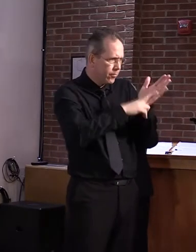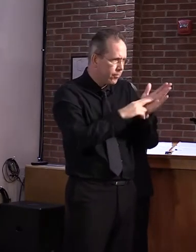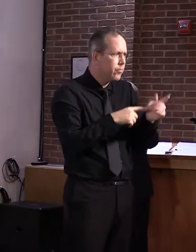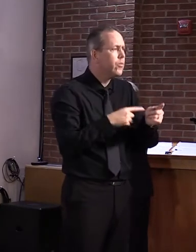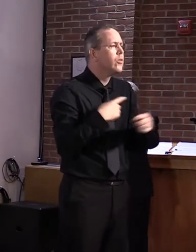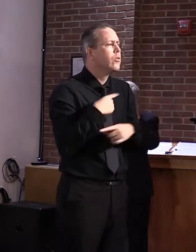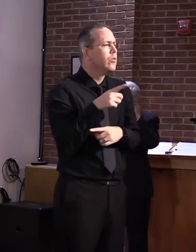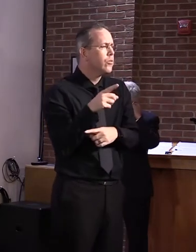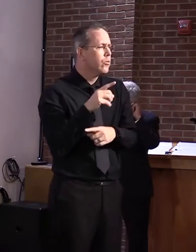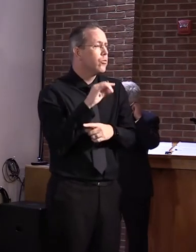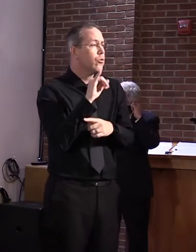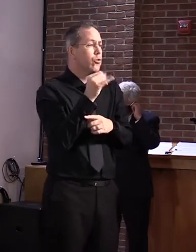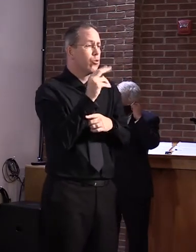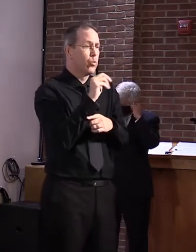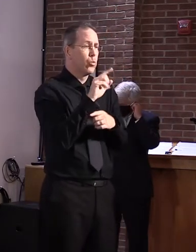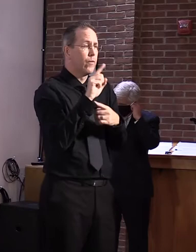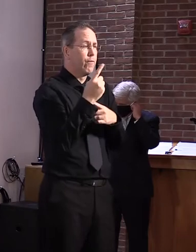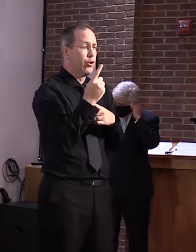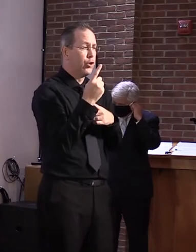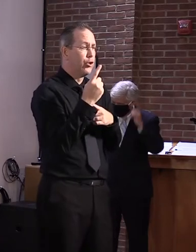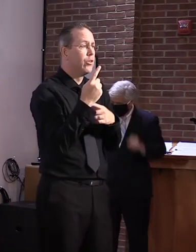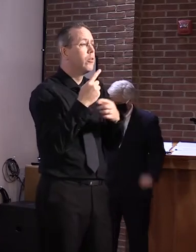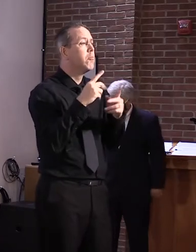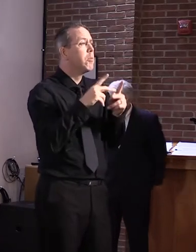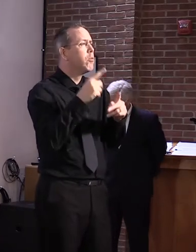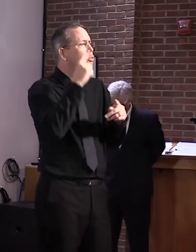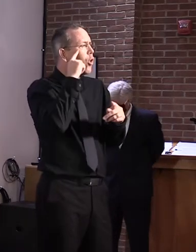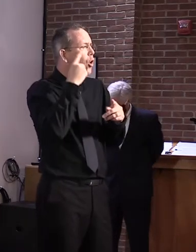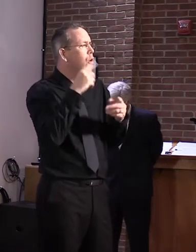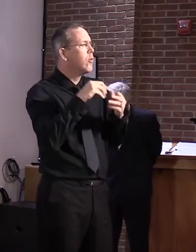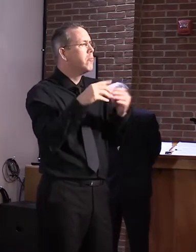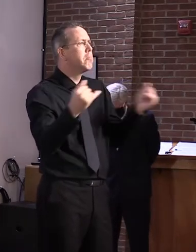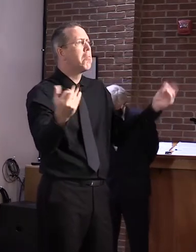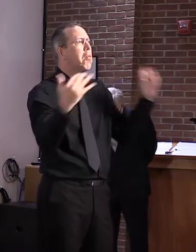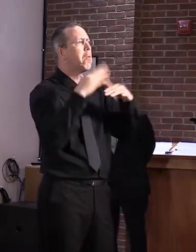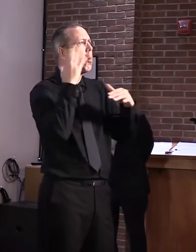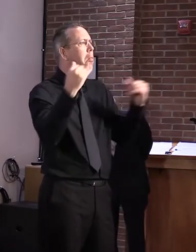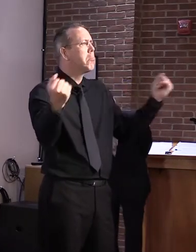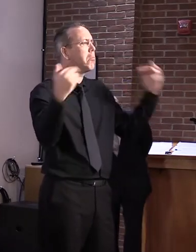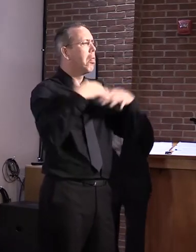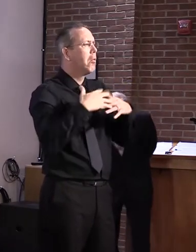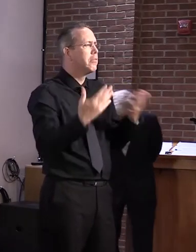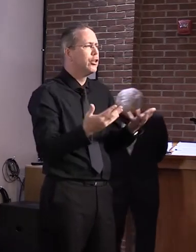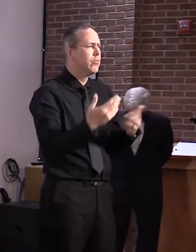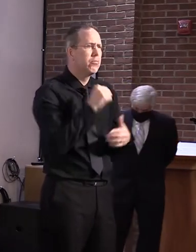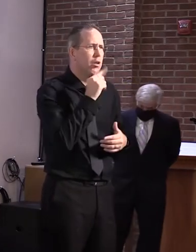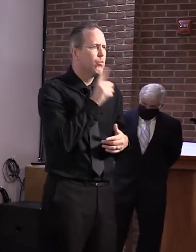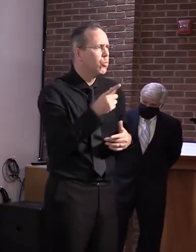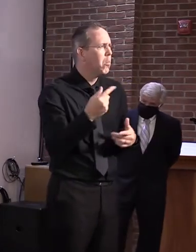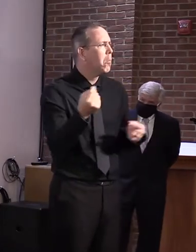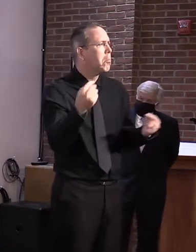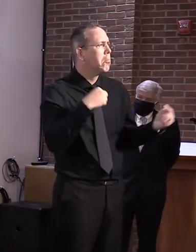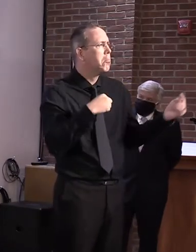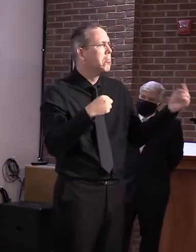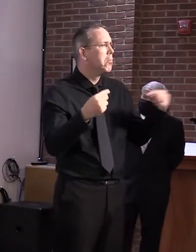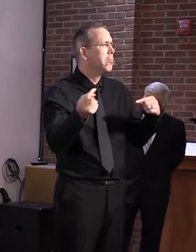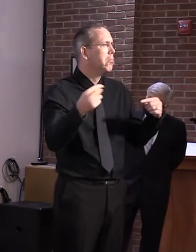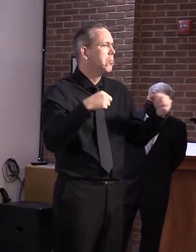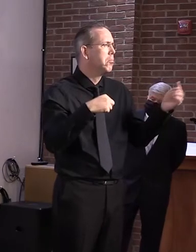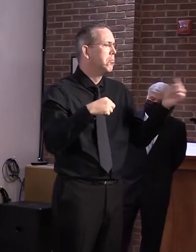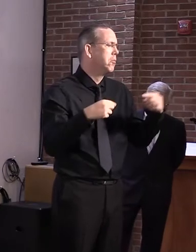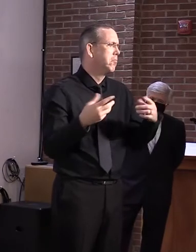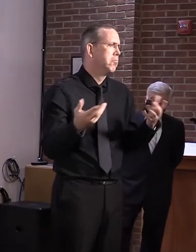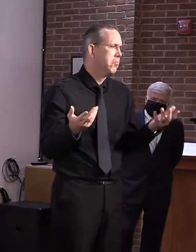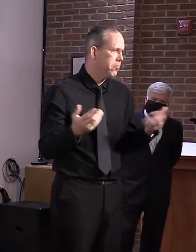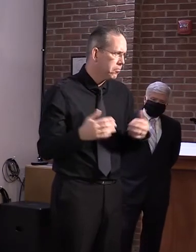feared by some. So, I think this is a critical partnership between our community, the